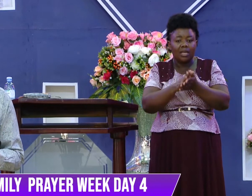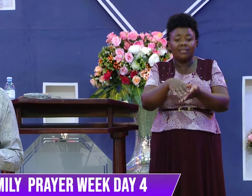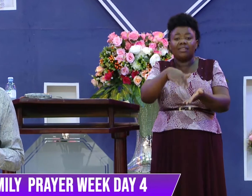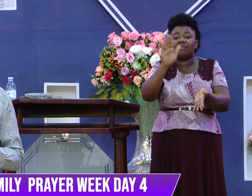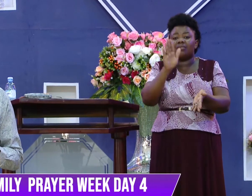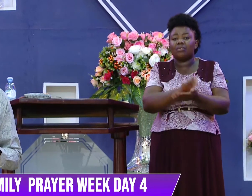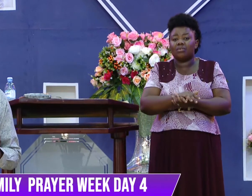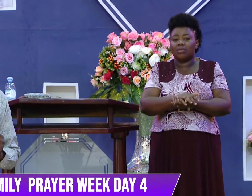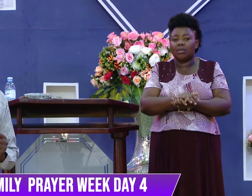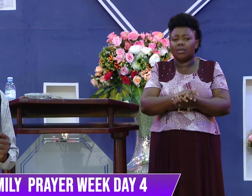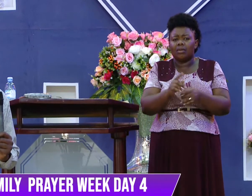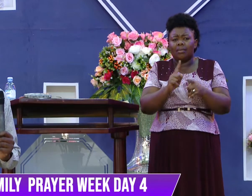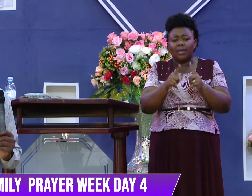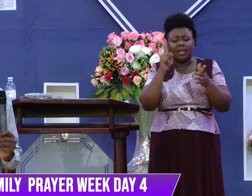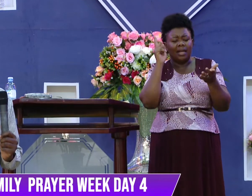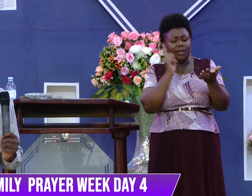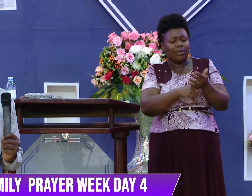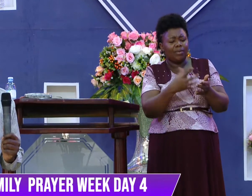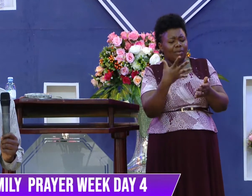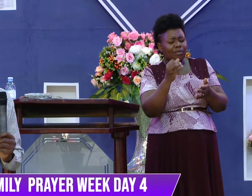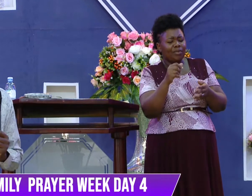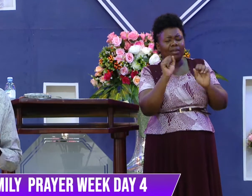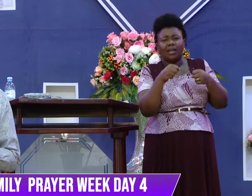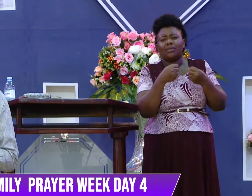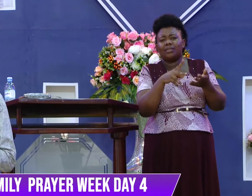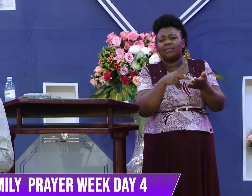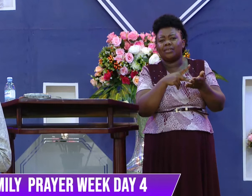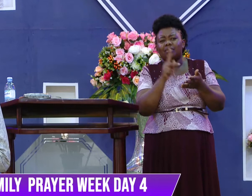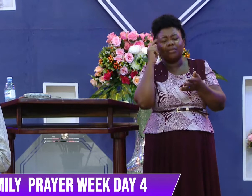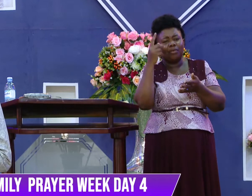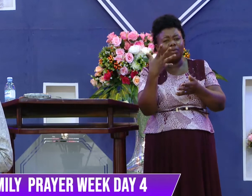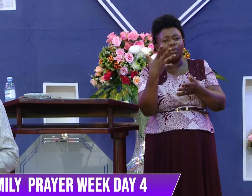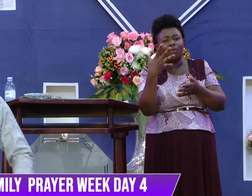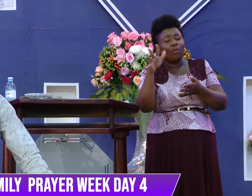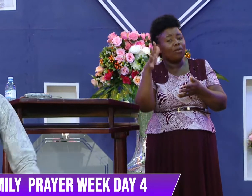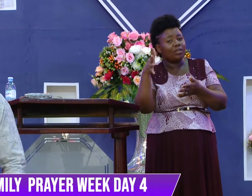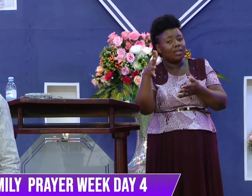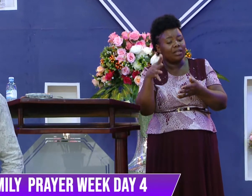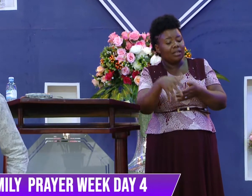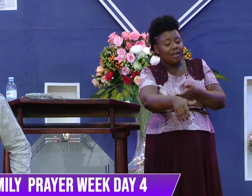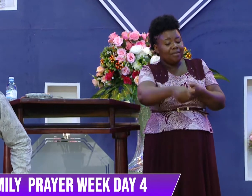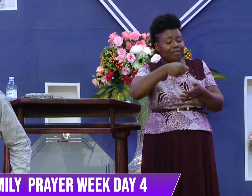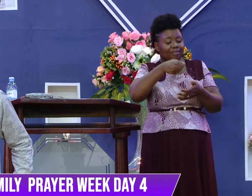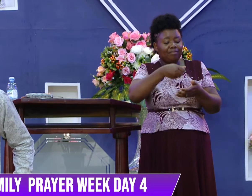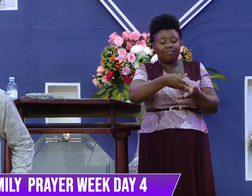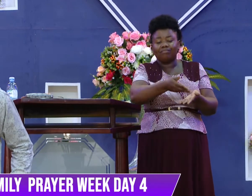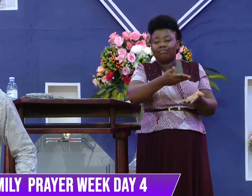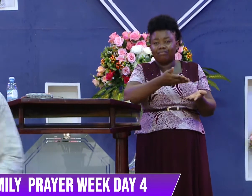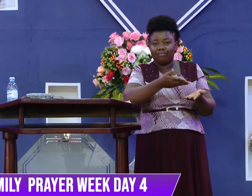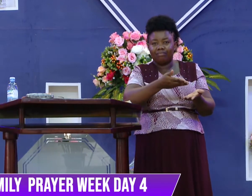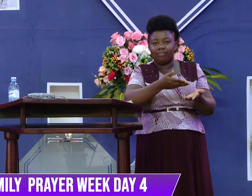And balance. I found 500 that does not even buy water. I took it